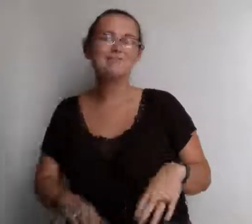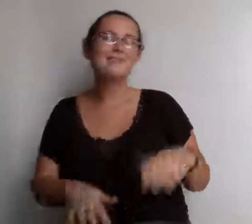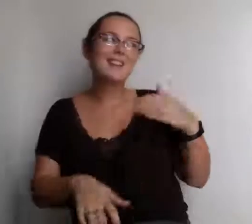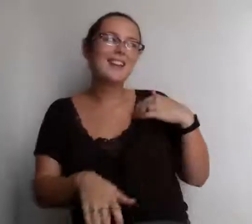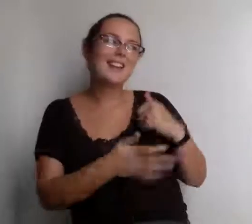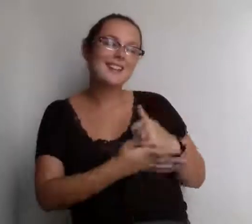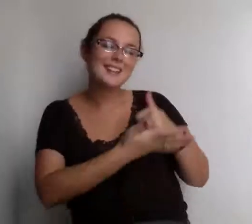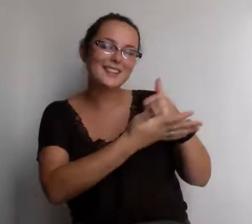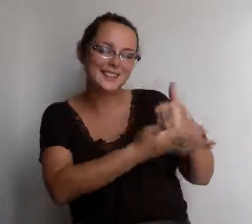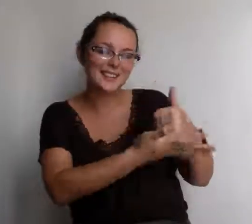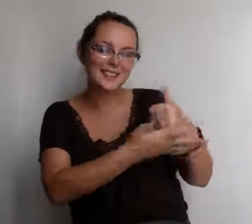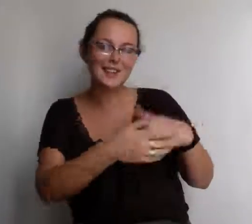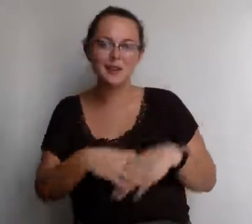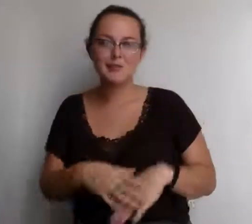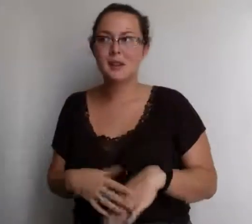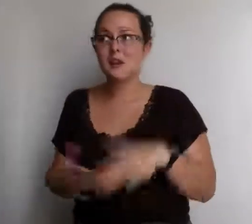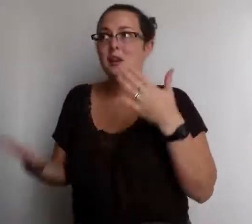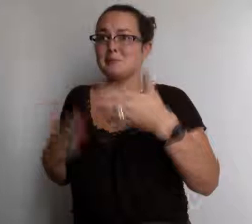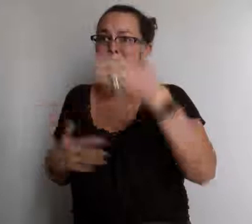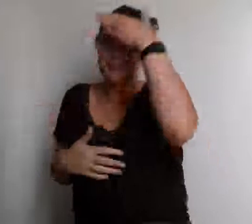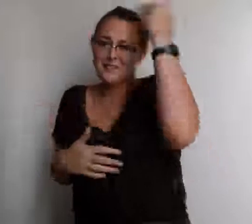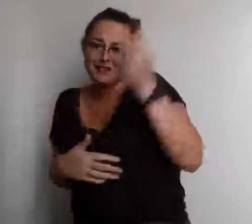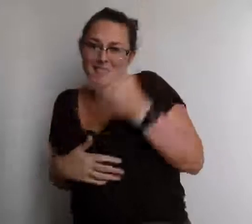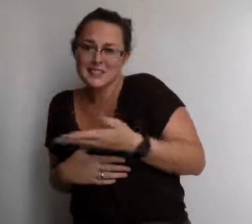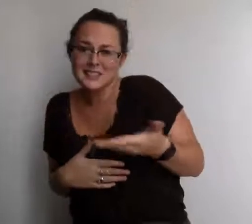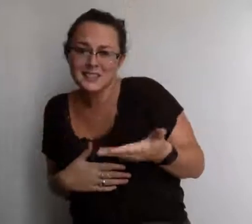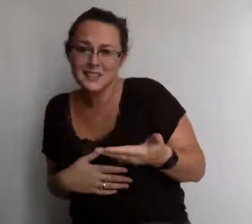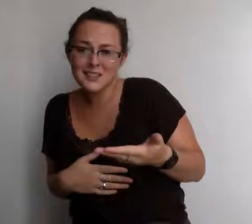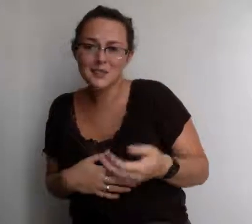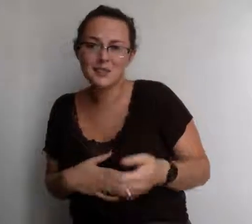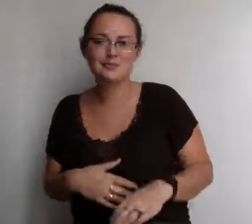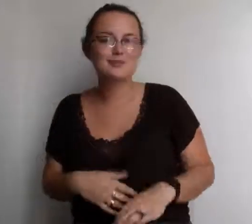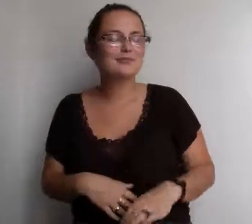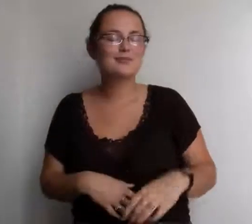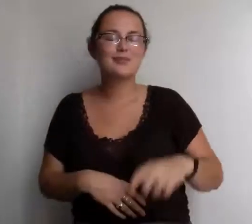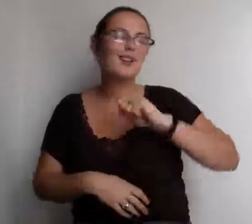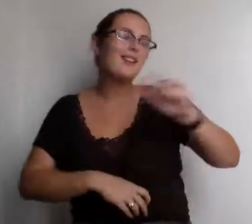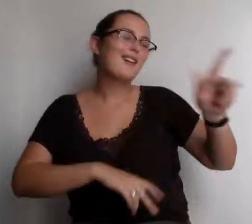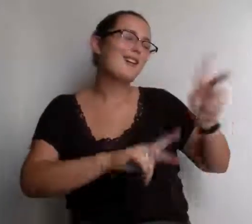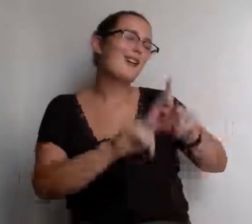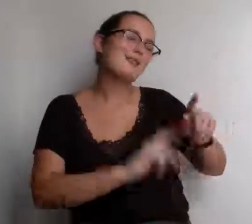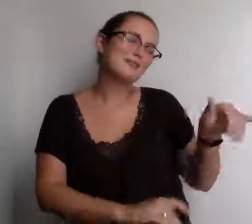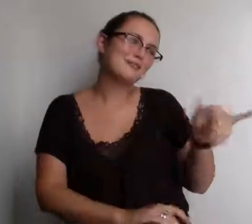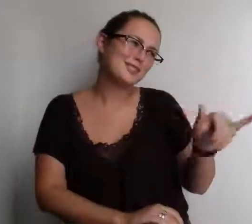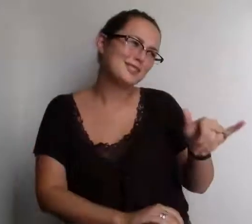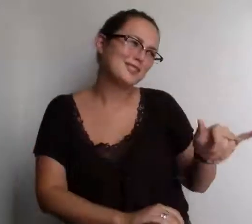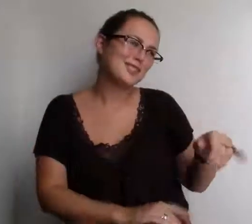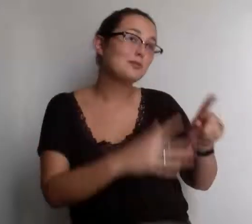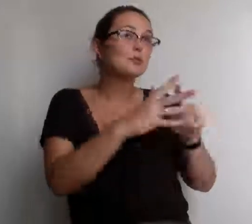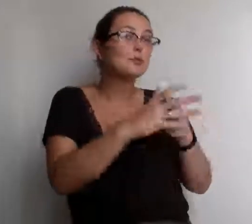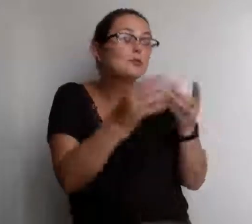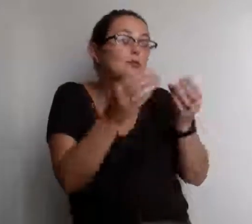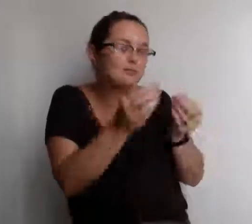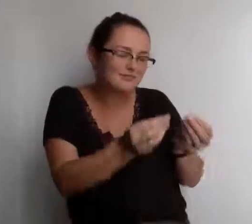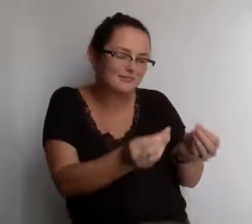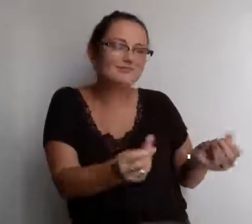real go-through. Well, don't be nervous. I'll help guide you through it. I'm just afraid I might forget something. Everybody feels that way at the beginning, but you'll get comfortable, so don't